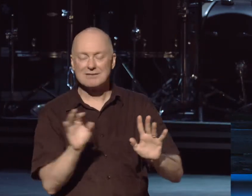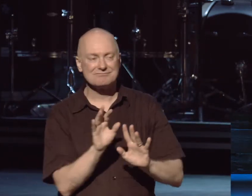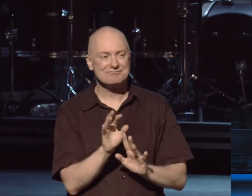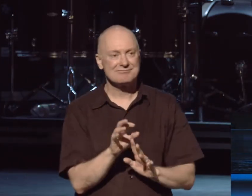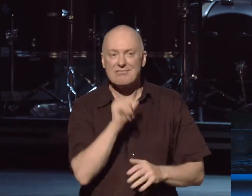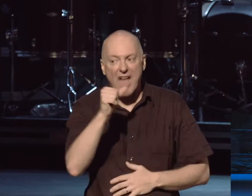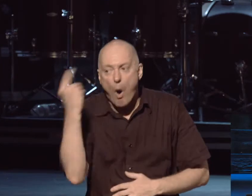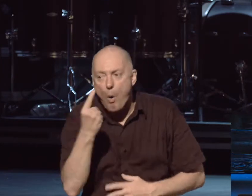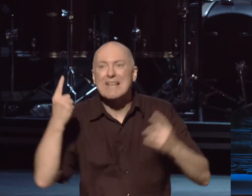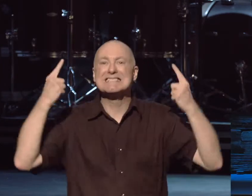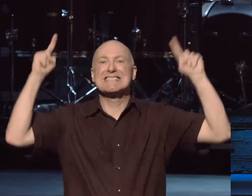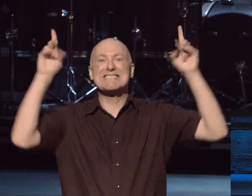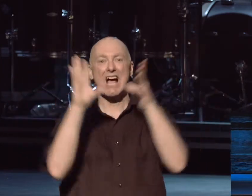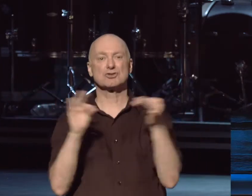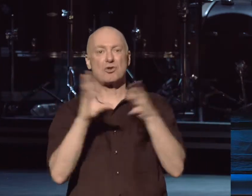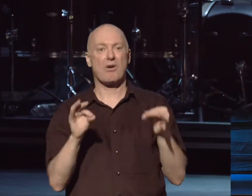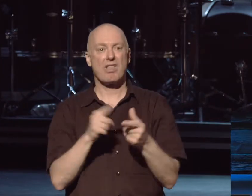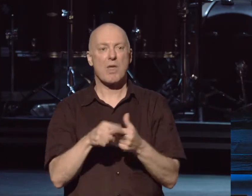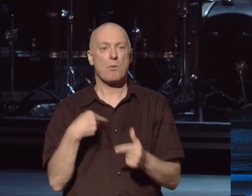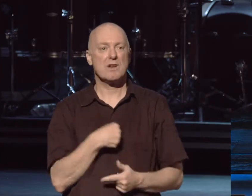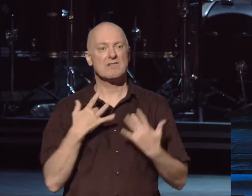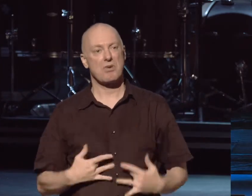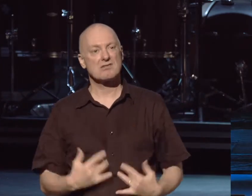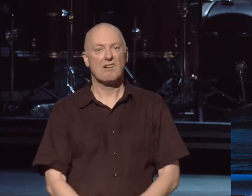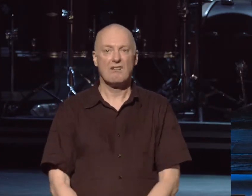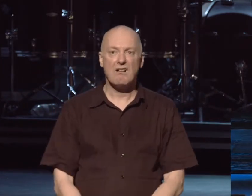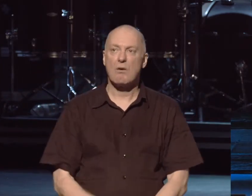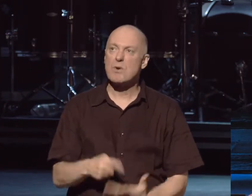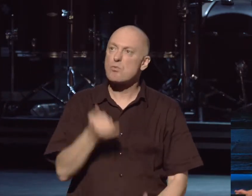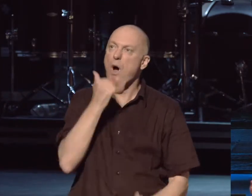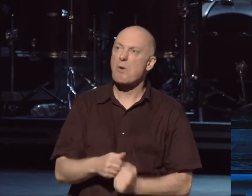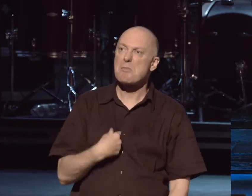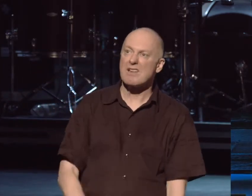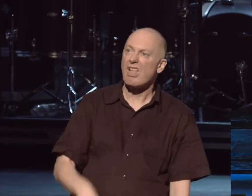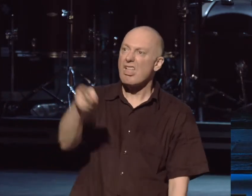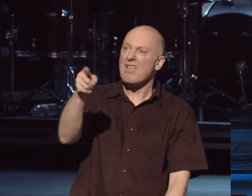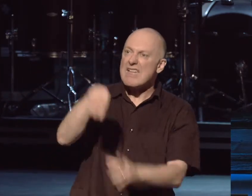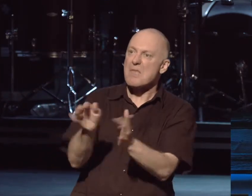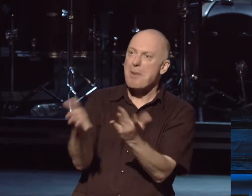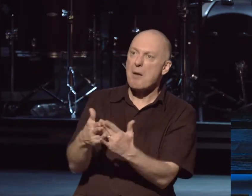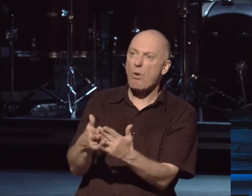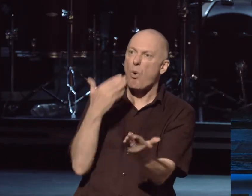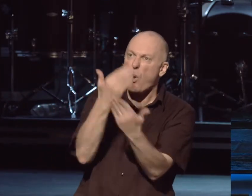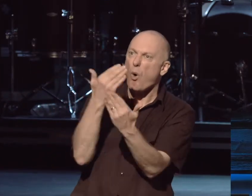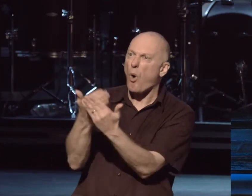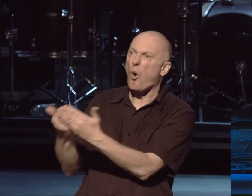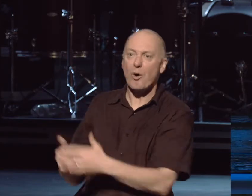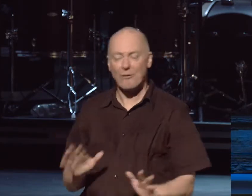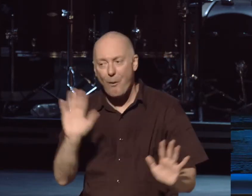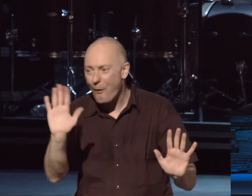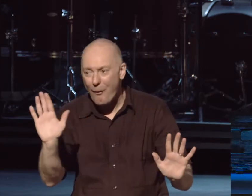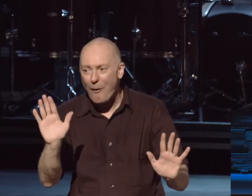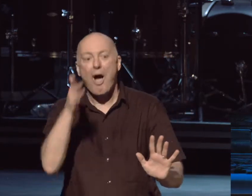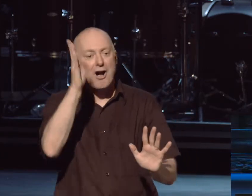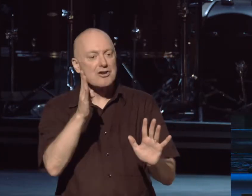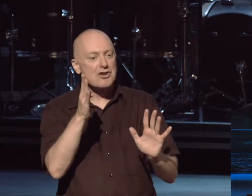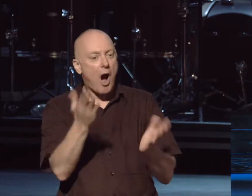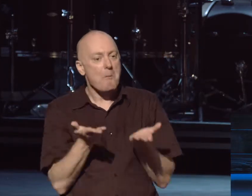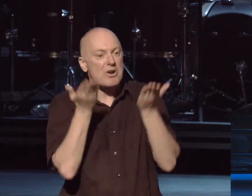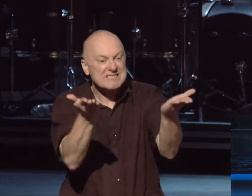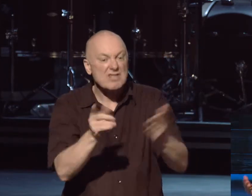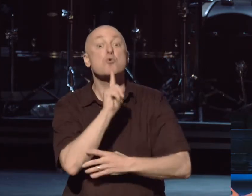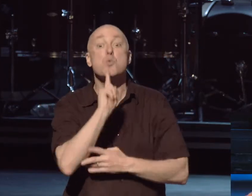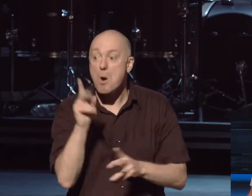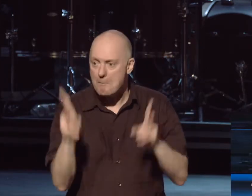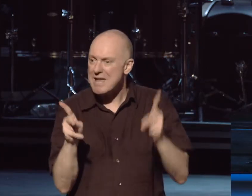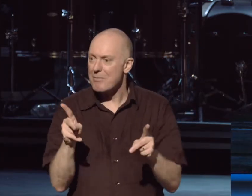if it was only success stories, we'd be utterly depressed and discouraged because we'd be like, what's wrong with us, right? But what God does in the Bible, he presents a